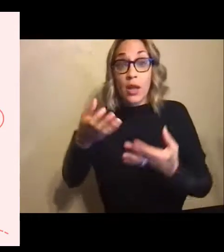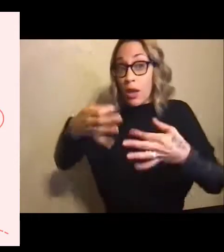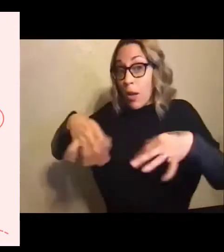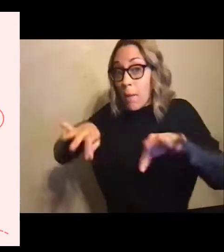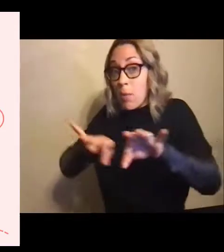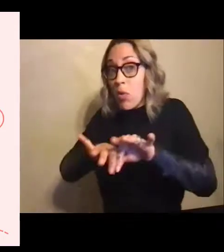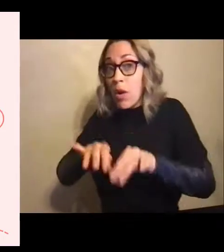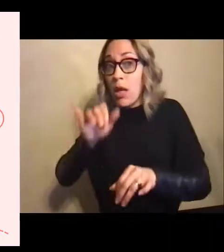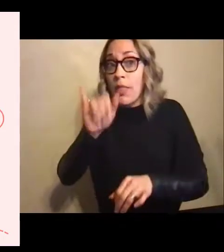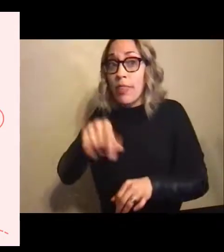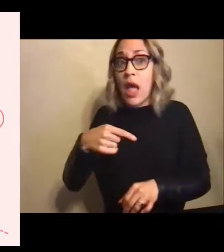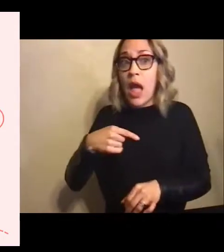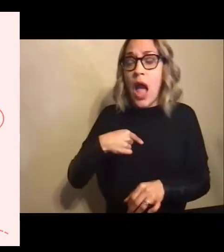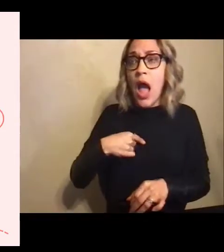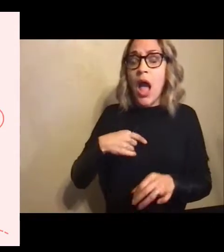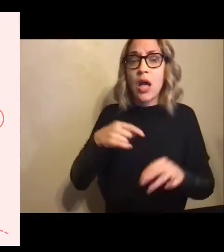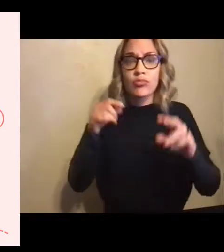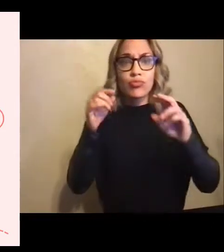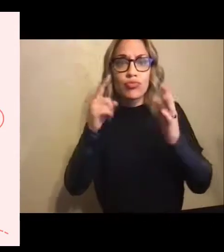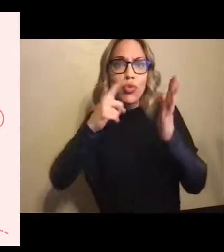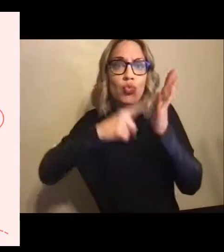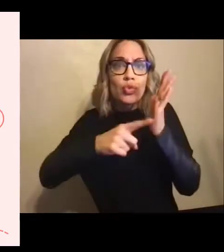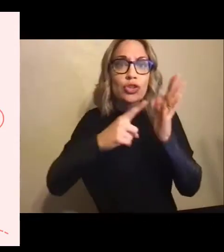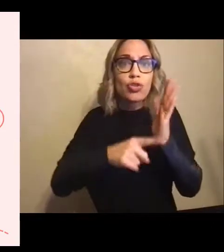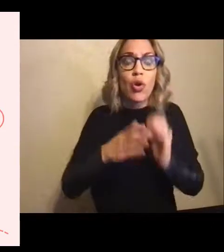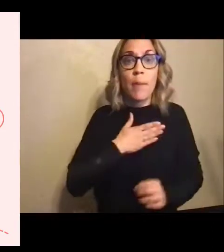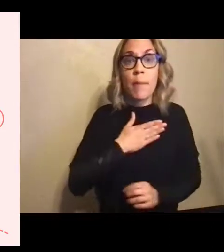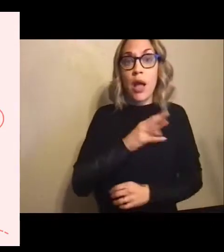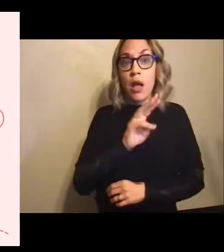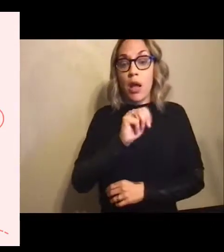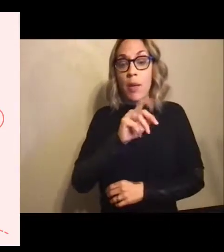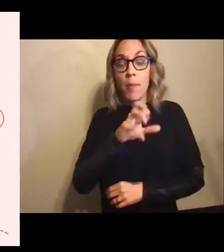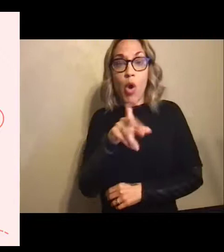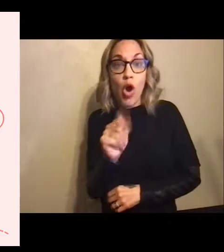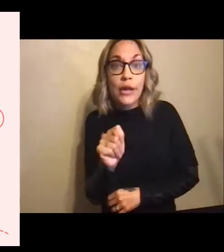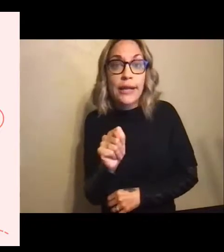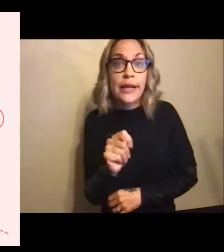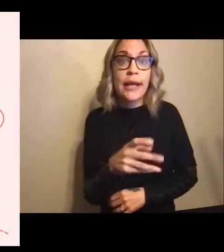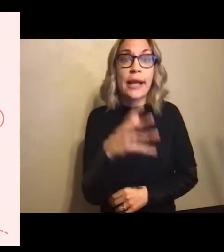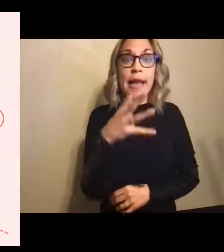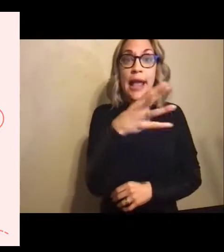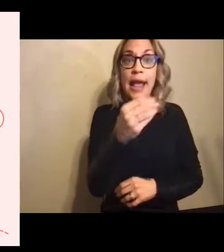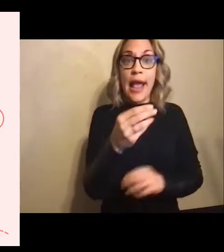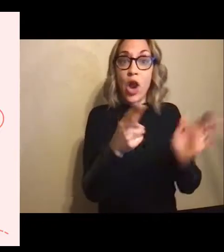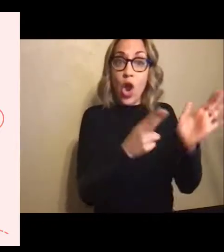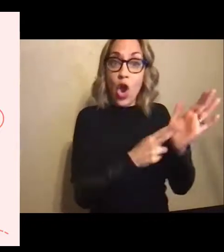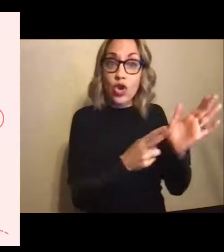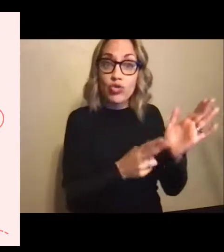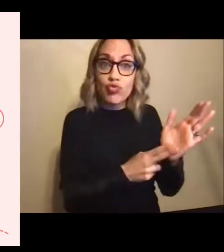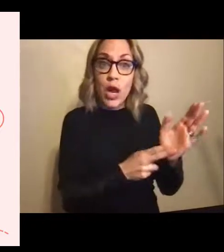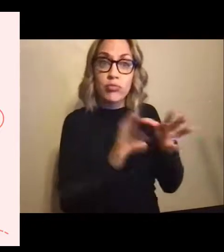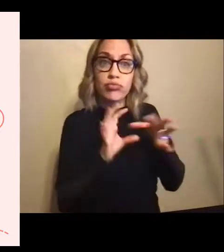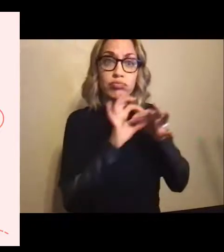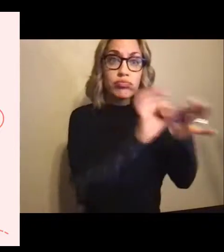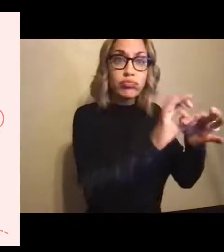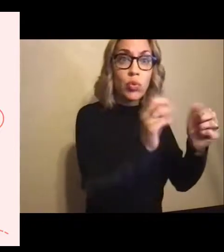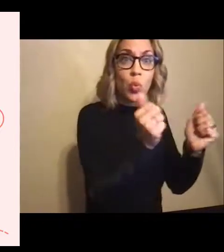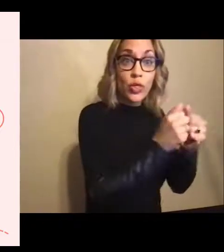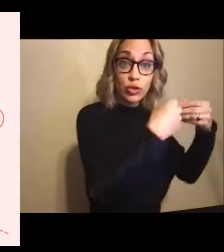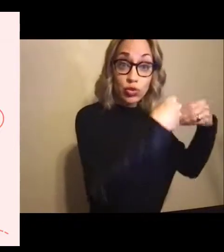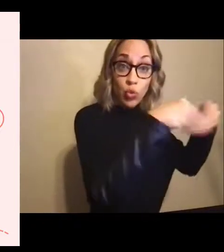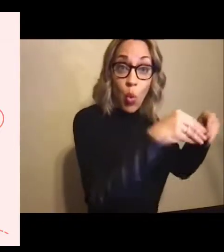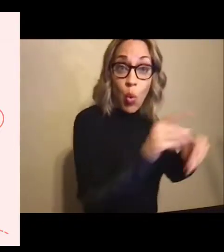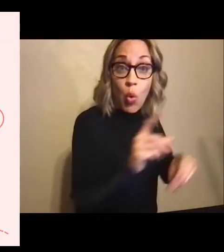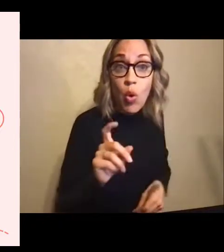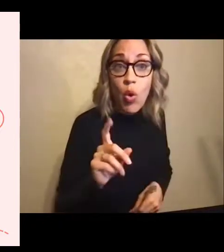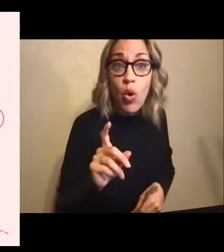So we know we're going to sell toilet paper, and it's going to be important for you to really do a market